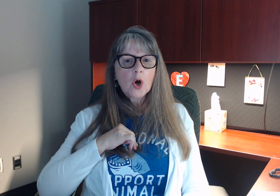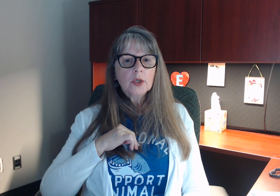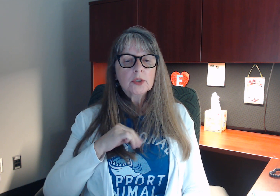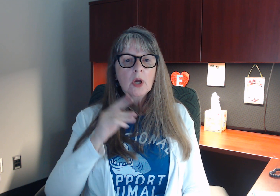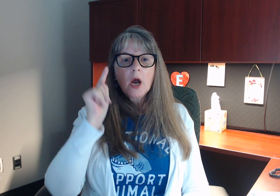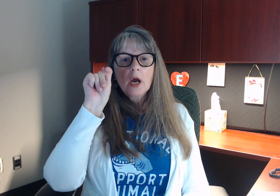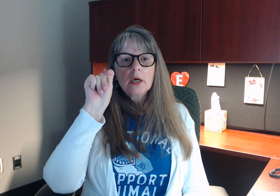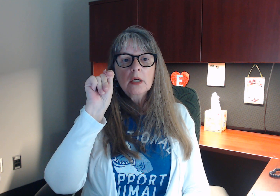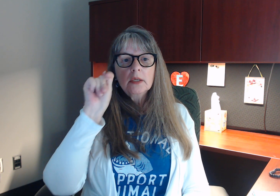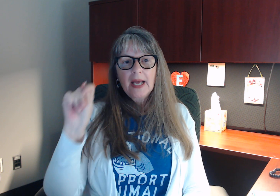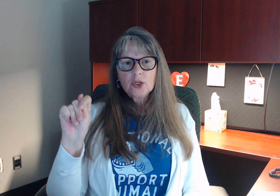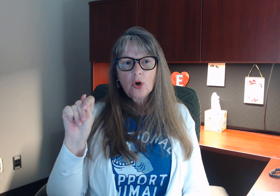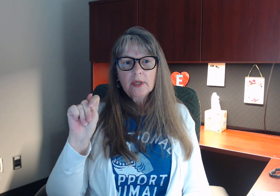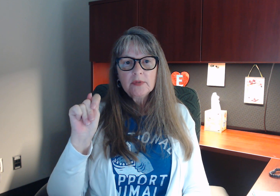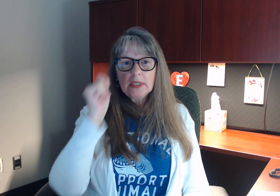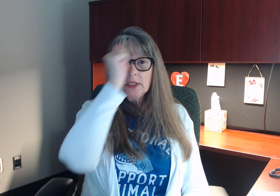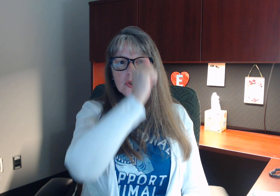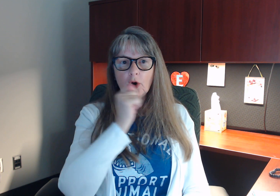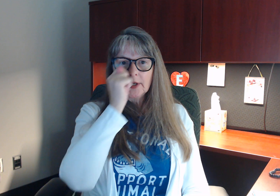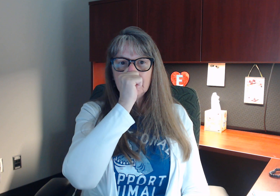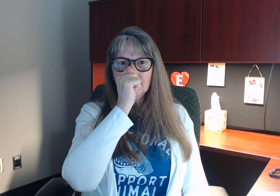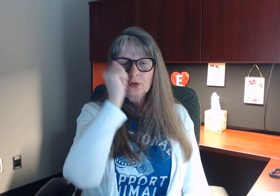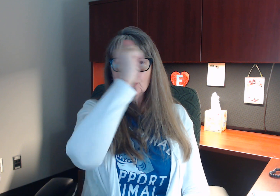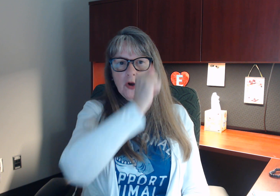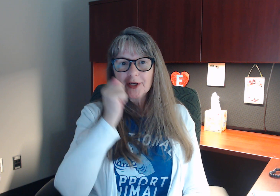Walmart, a Target, you're drawing a